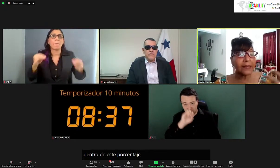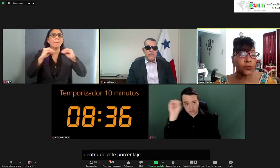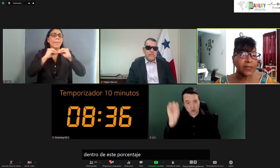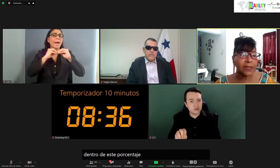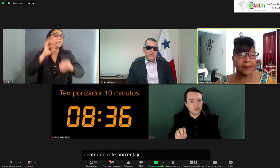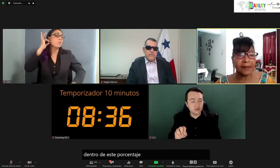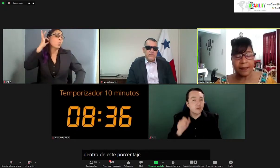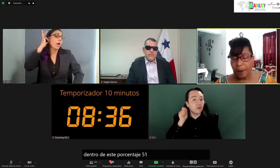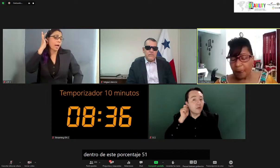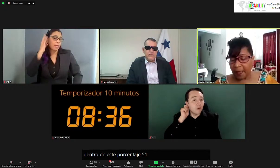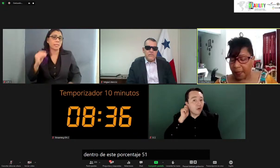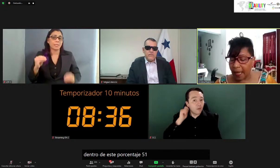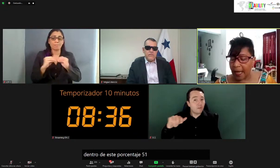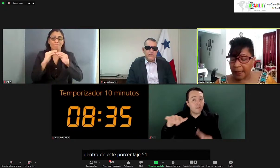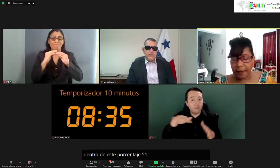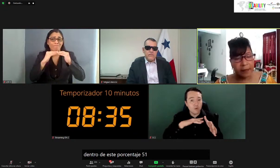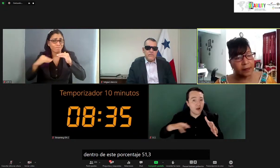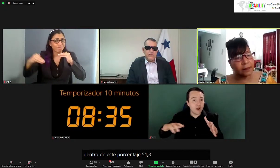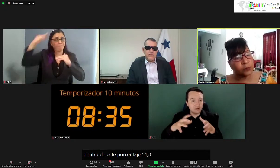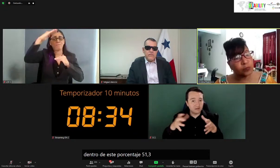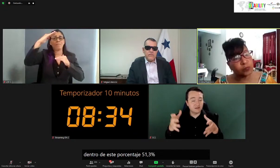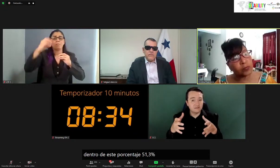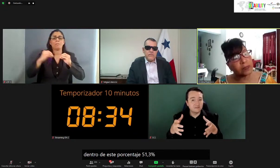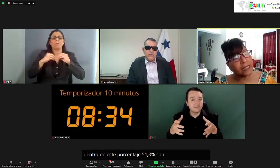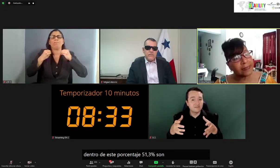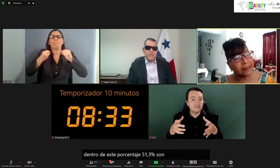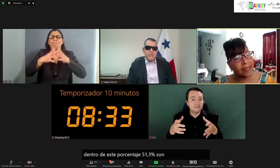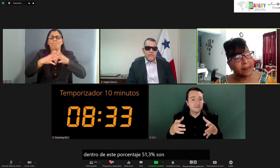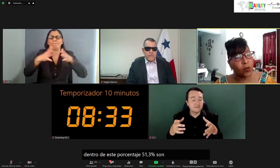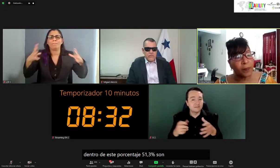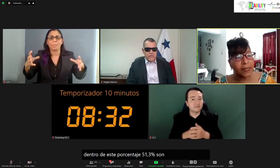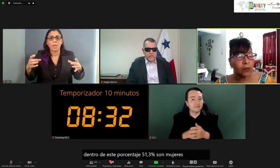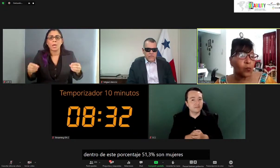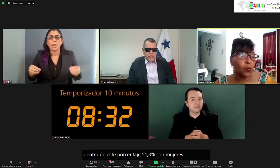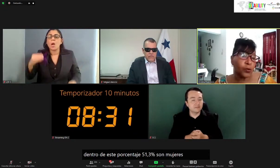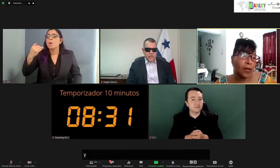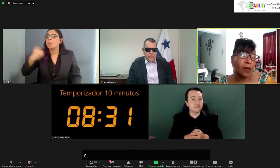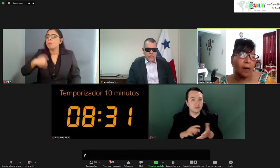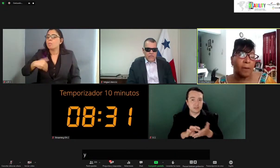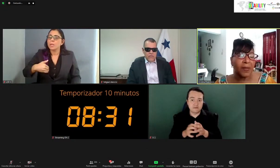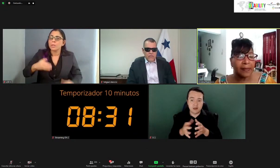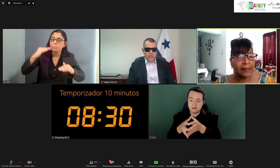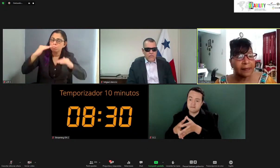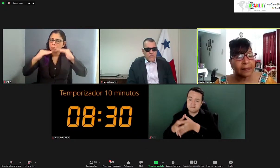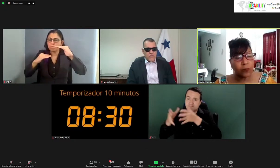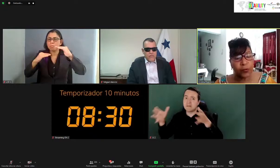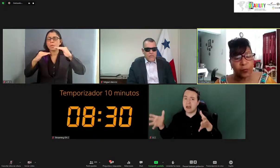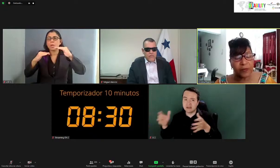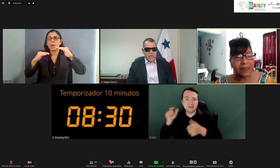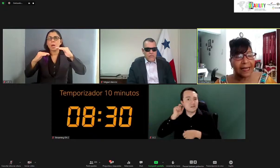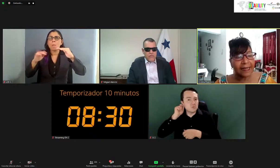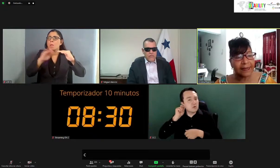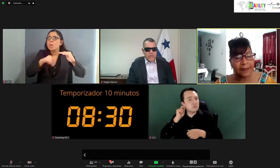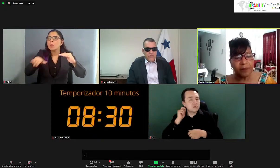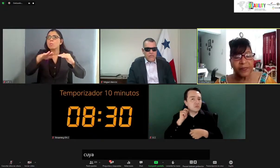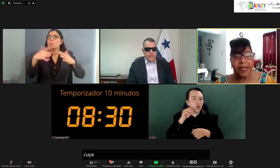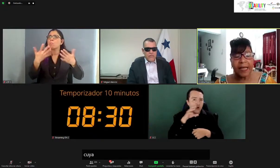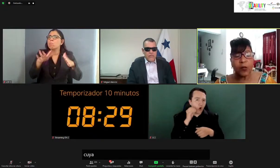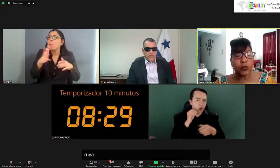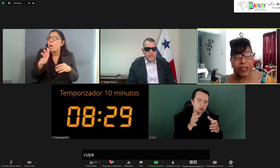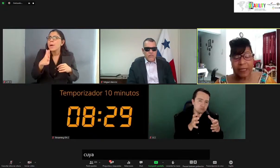would be women meaning a highest amount than the men